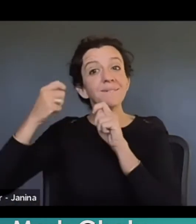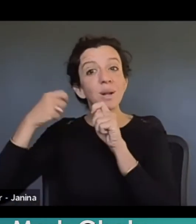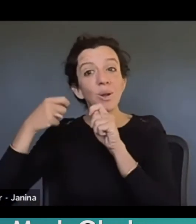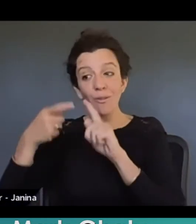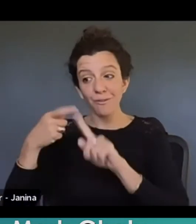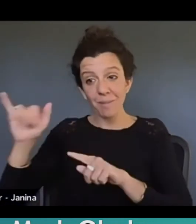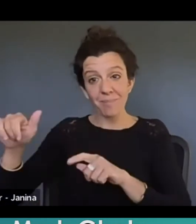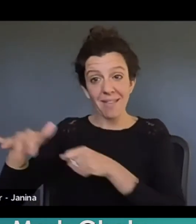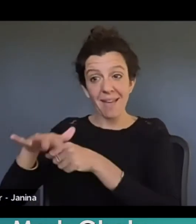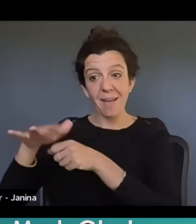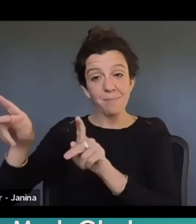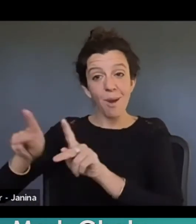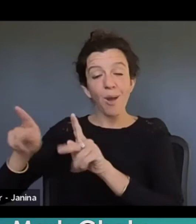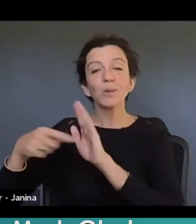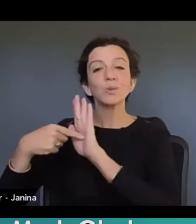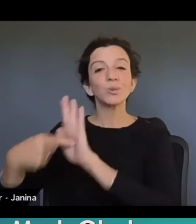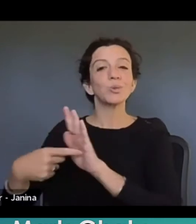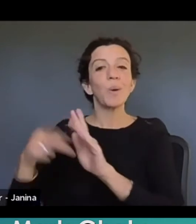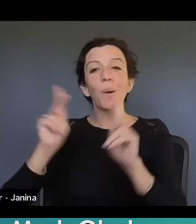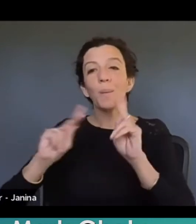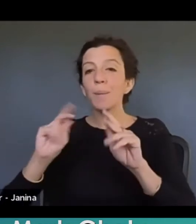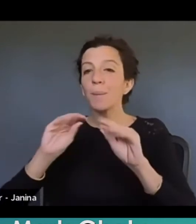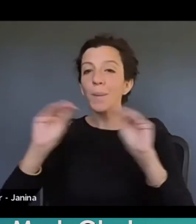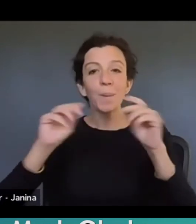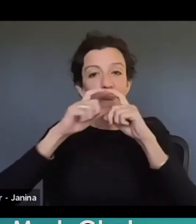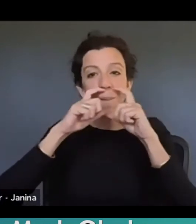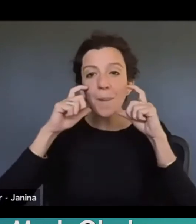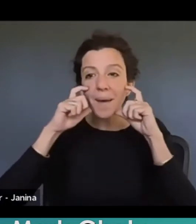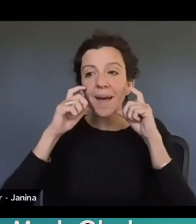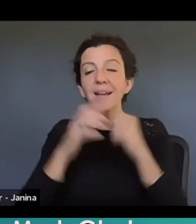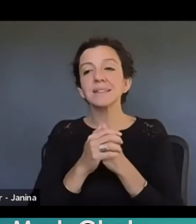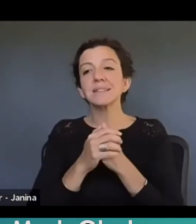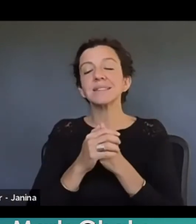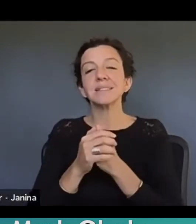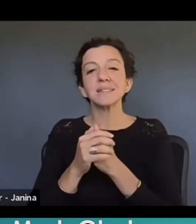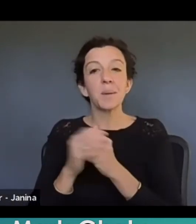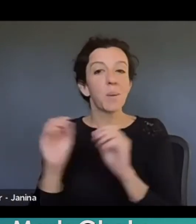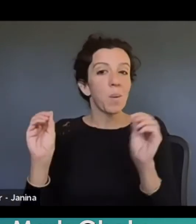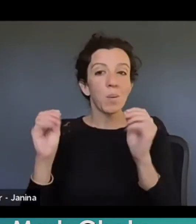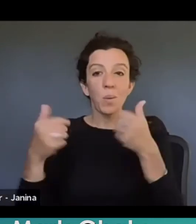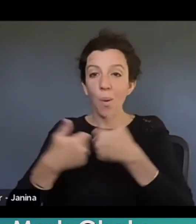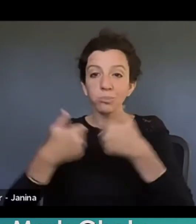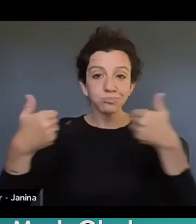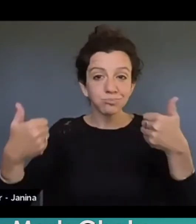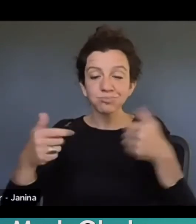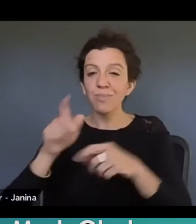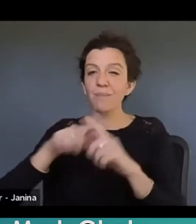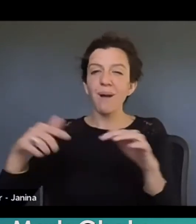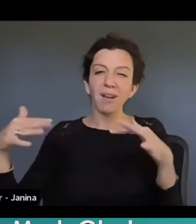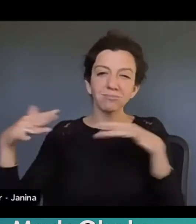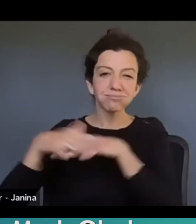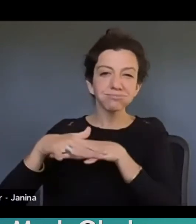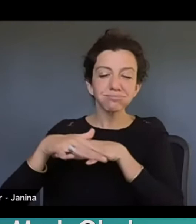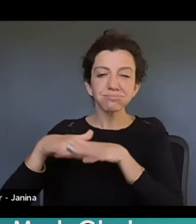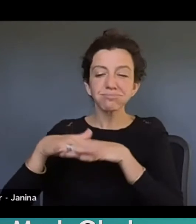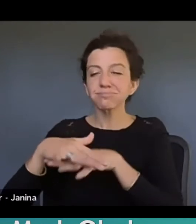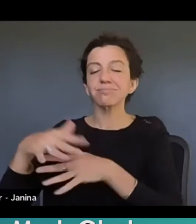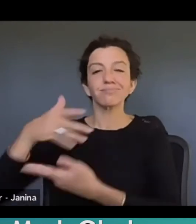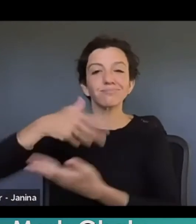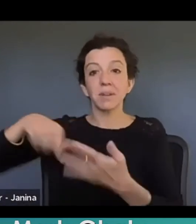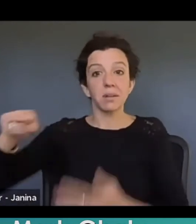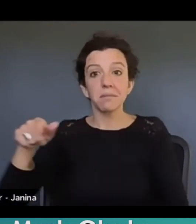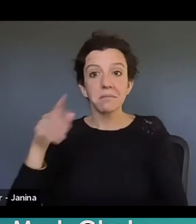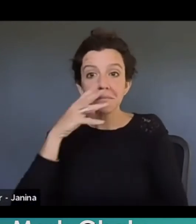have a massive gathering of people not adhering to public health directives. My question is, and